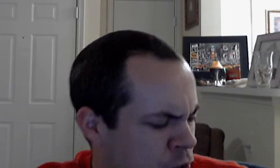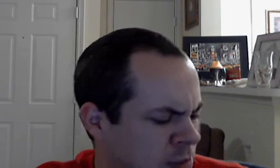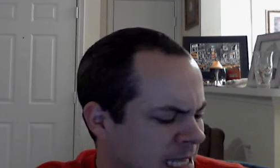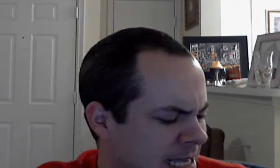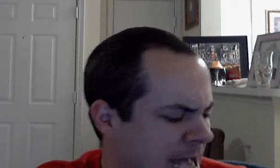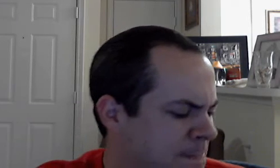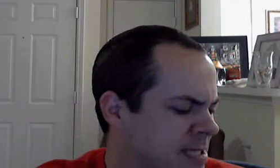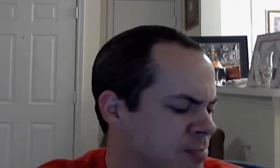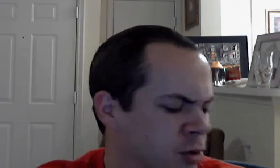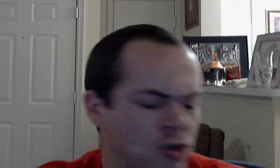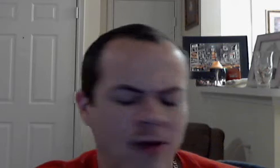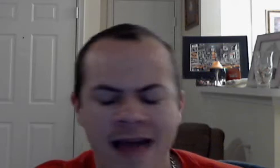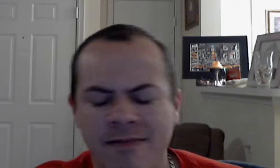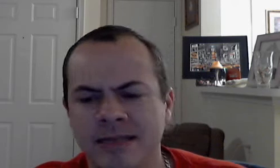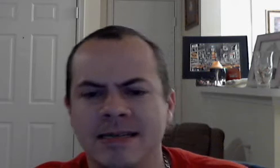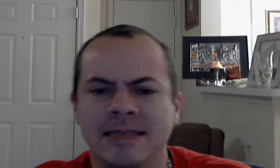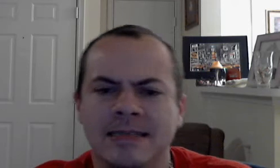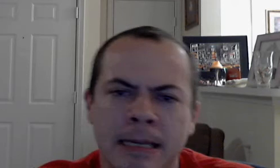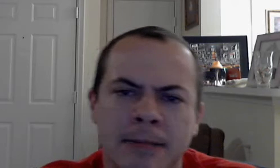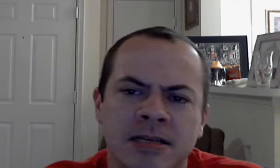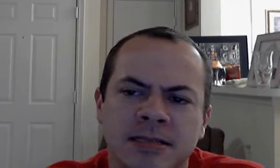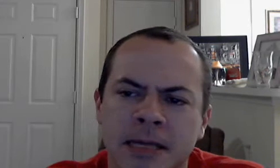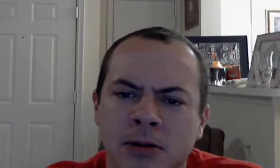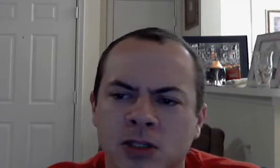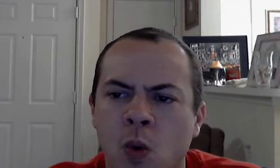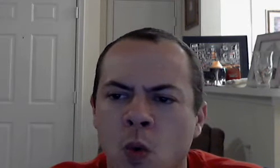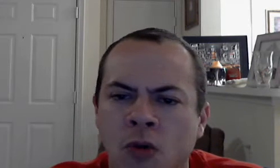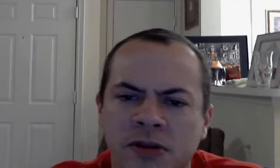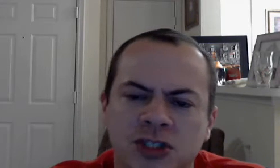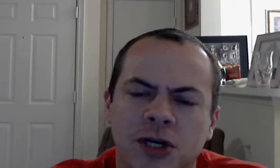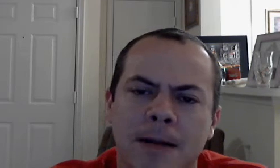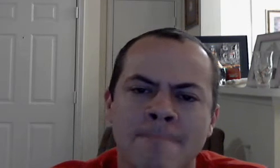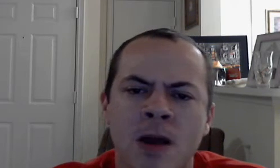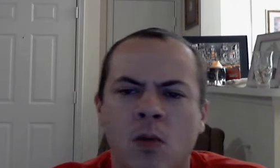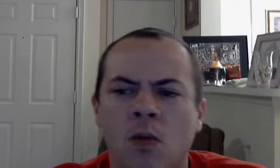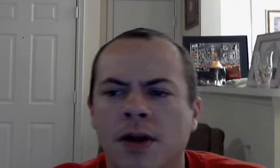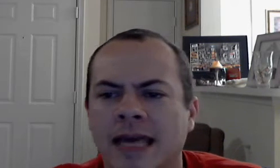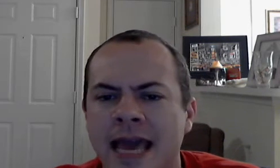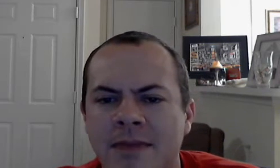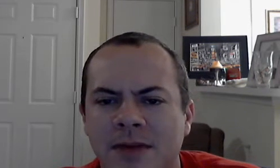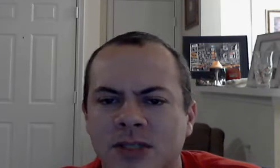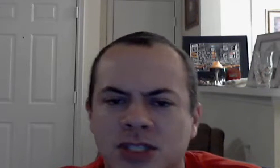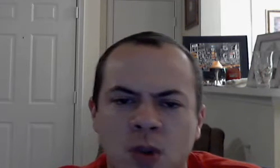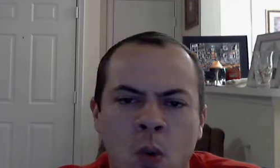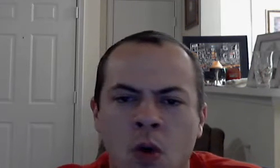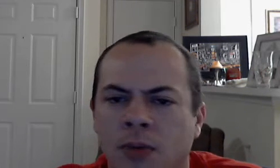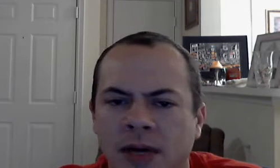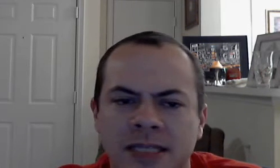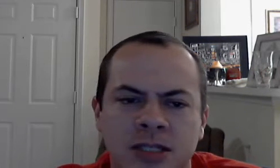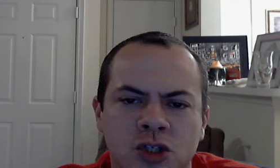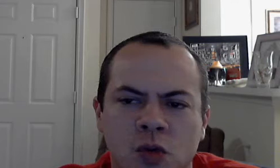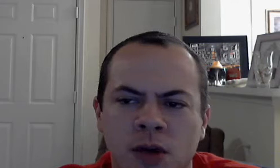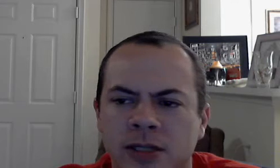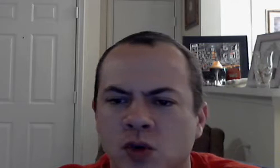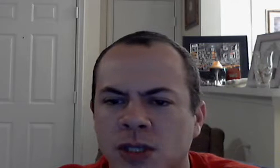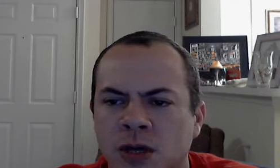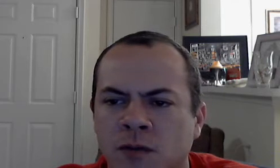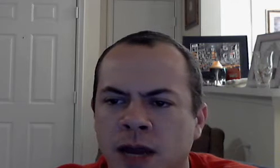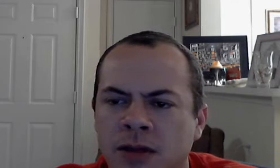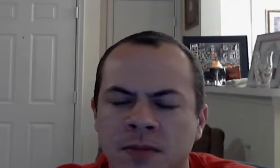Thursday, you got Pittsburgh traveling to Tennessee. Tennessee looks horrible this year. Won a game that was just horrible against Detroit. Detroit's overrated